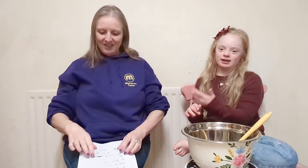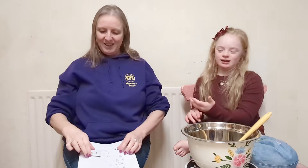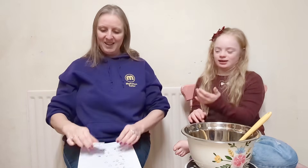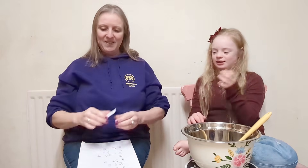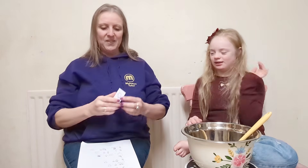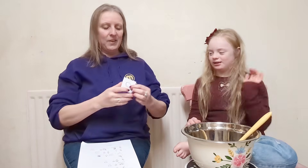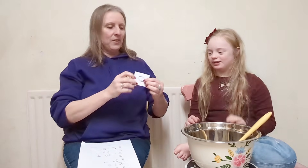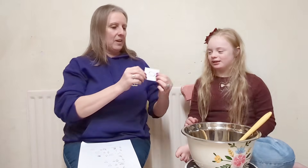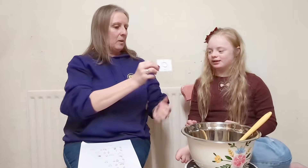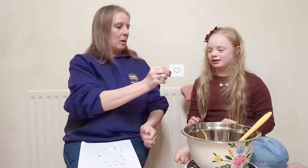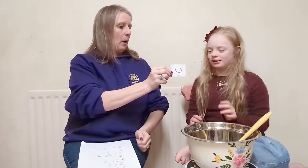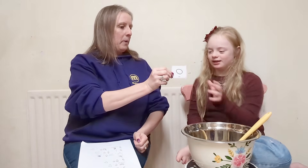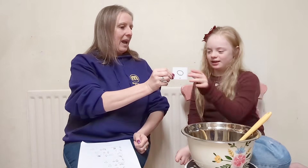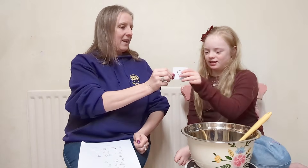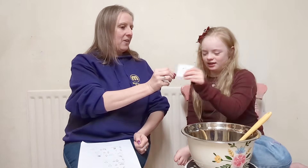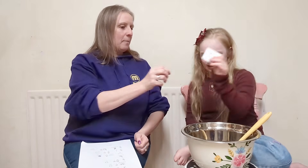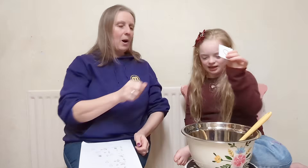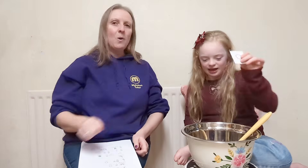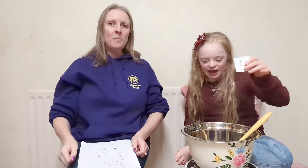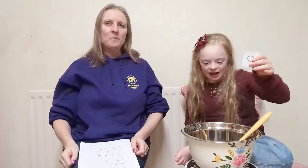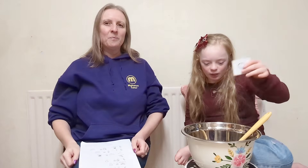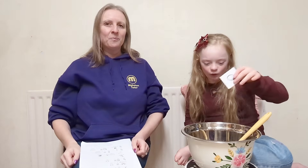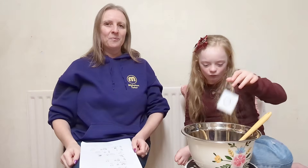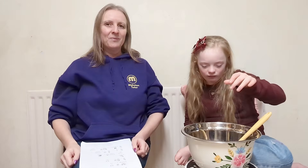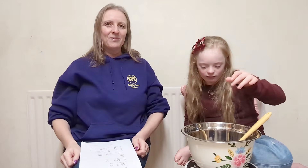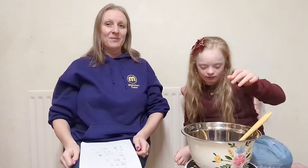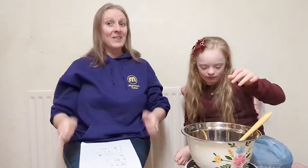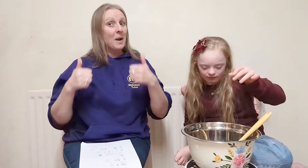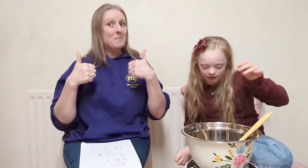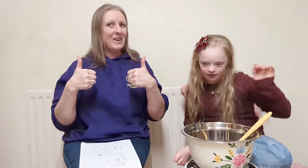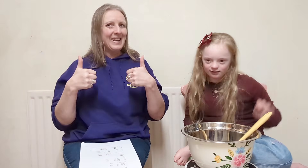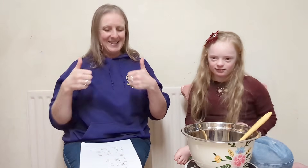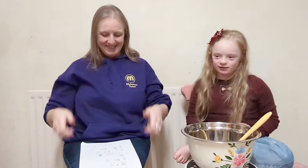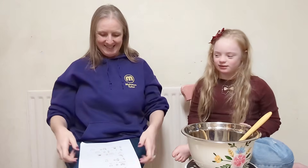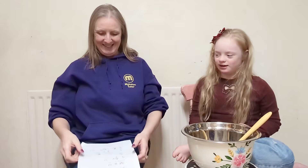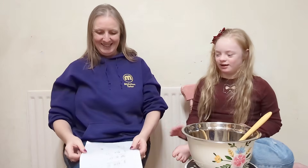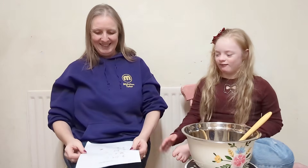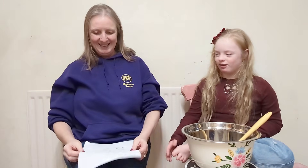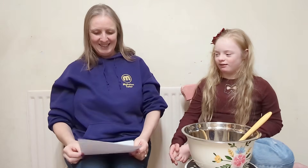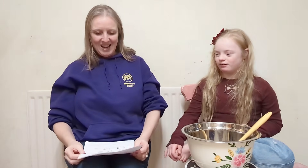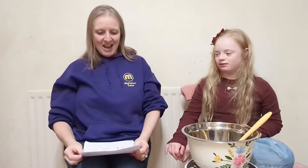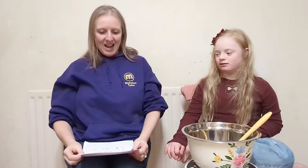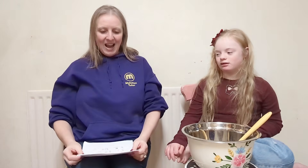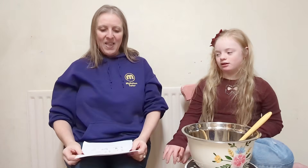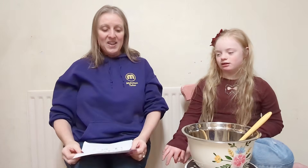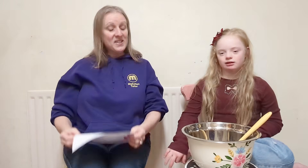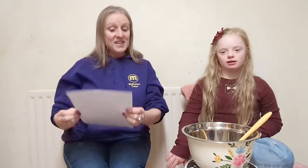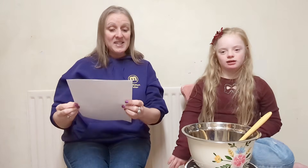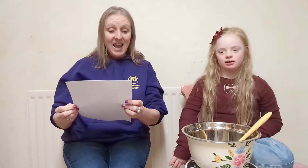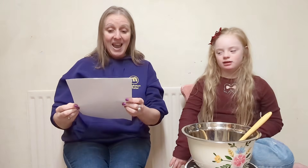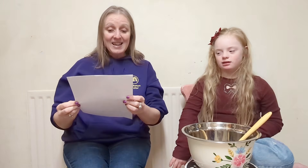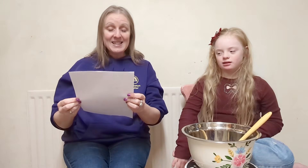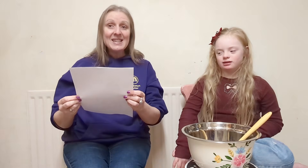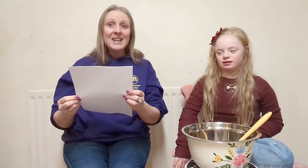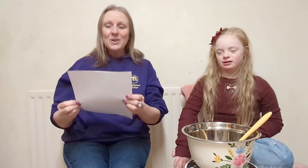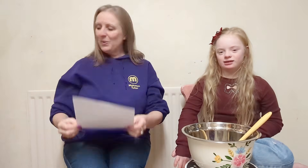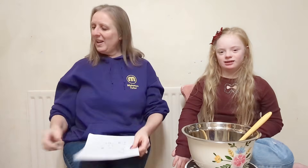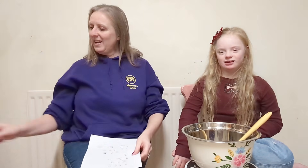Okay, fantastic. Going to pop your eggs in the bowl. Egg bowl. Brilliant. No. And then it says next we